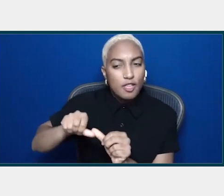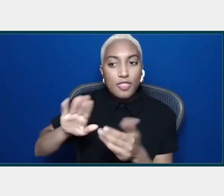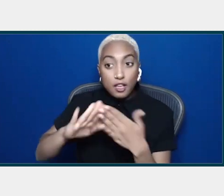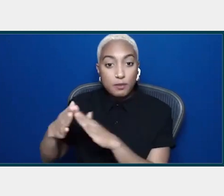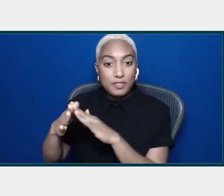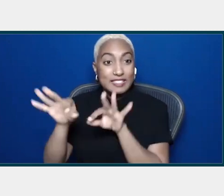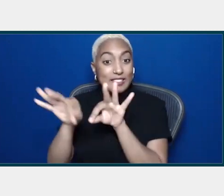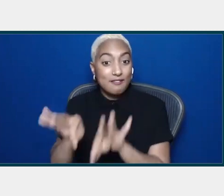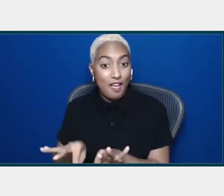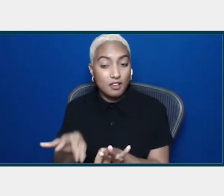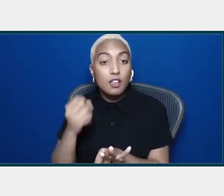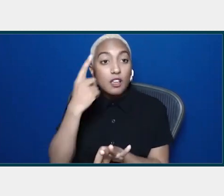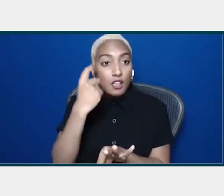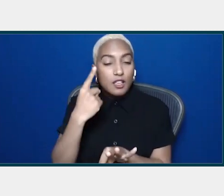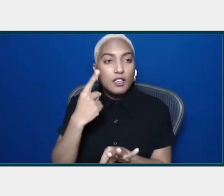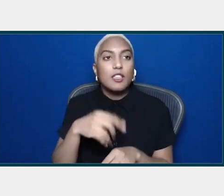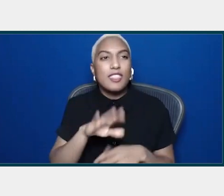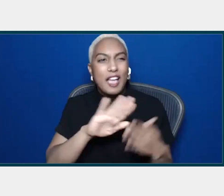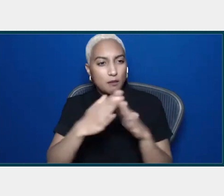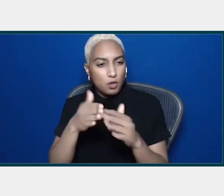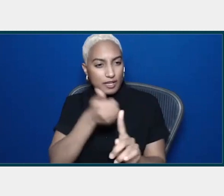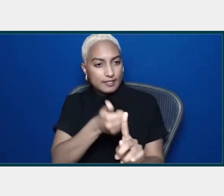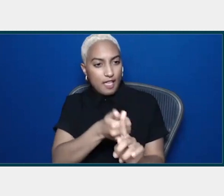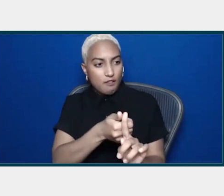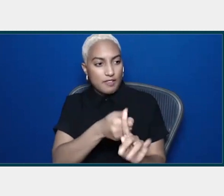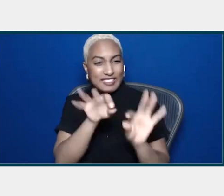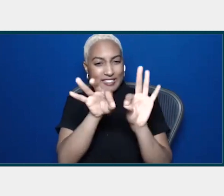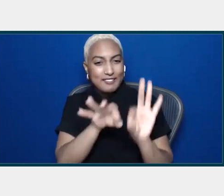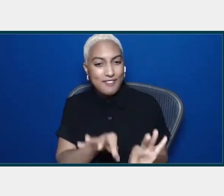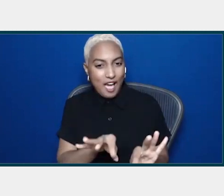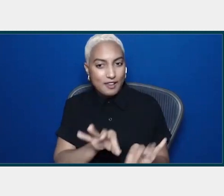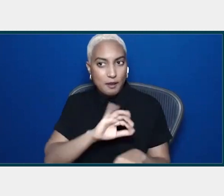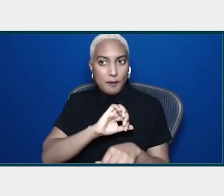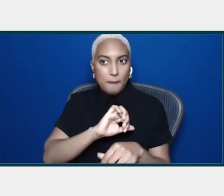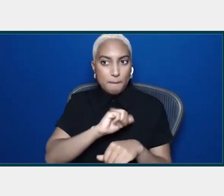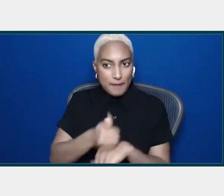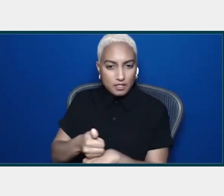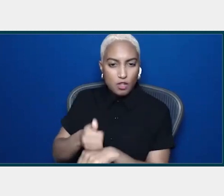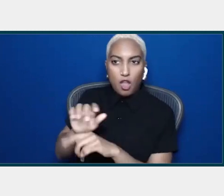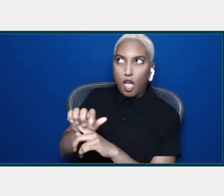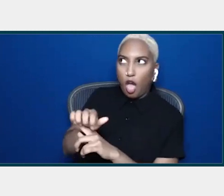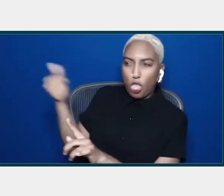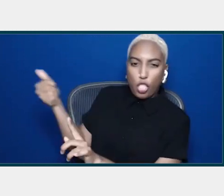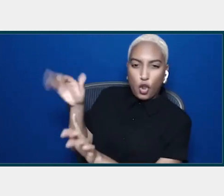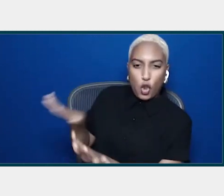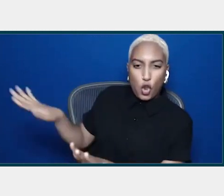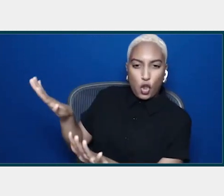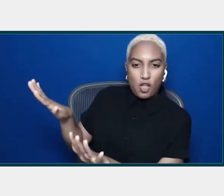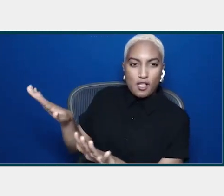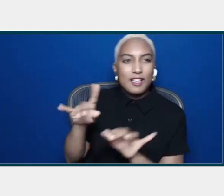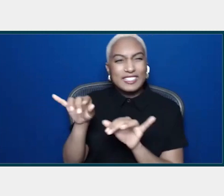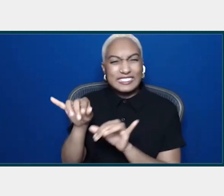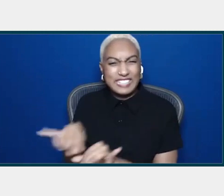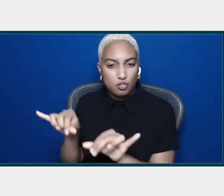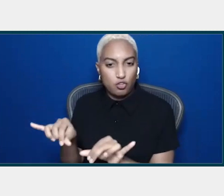or somehow come into that community because we are considered not the standard. But have you found